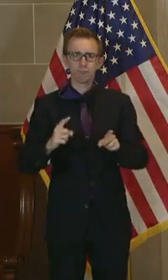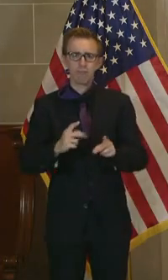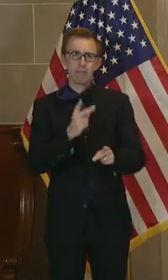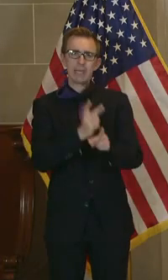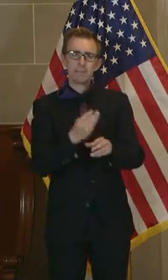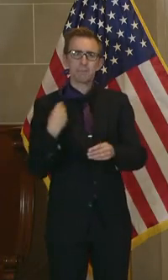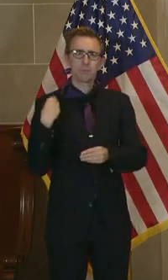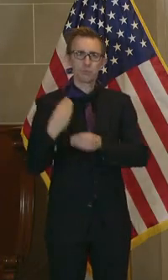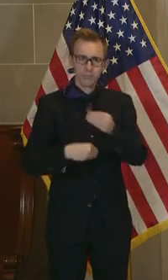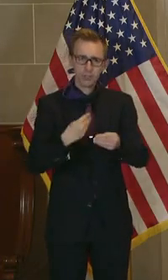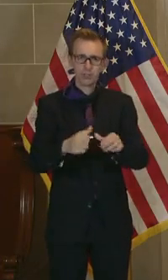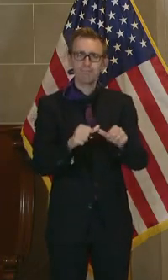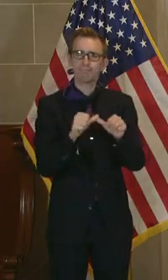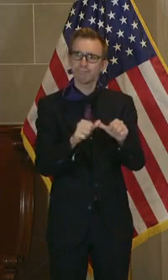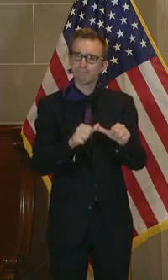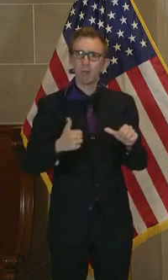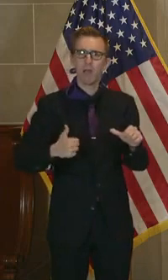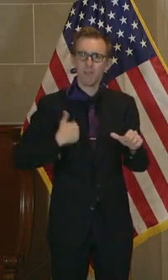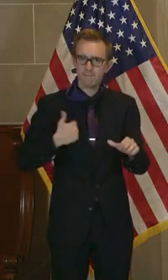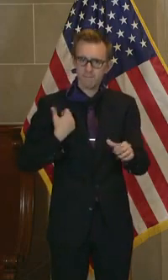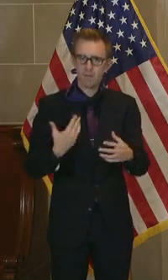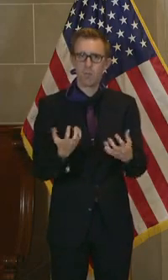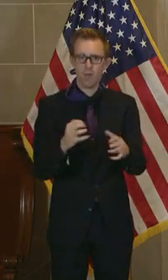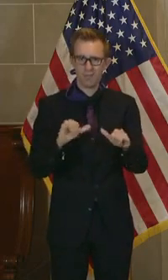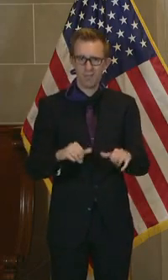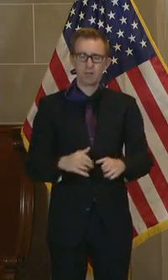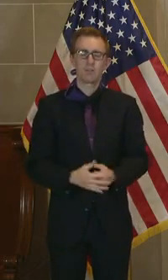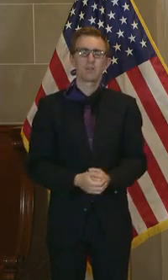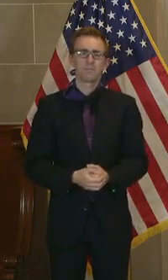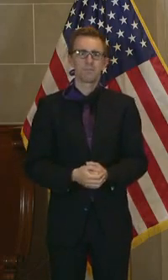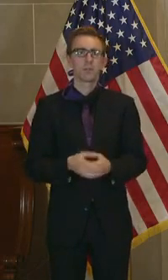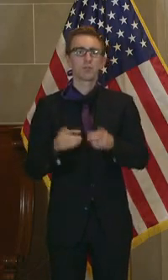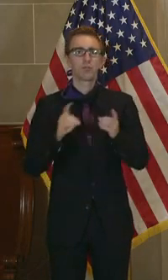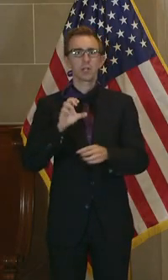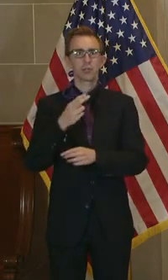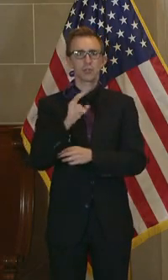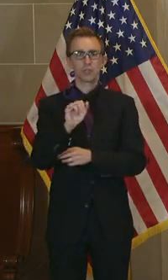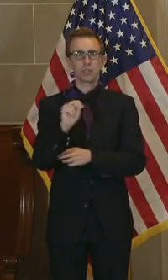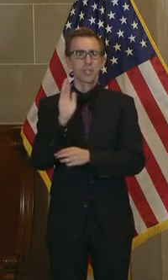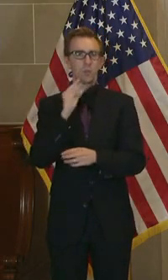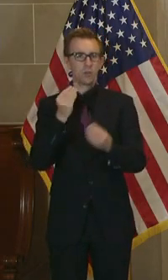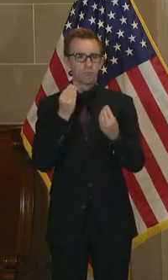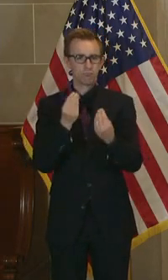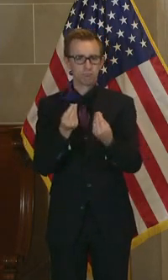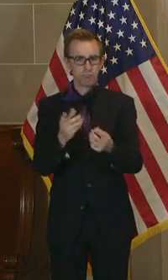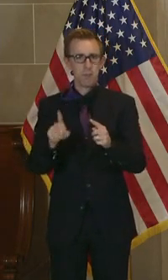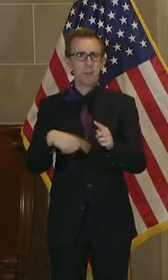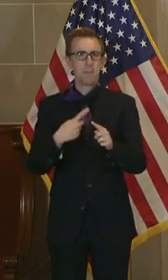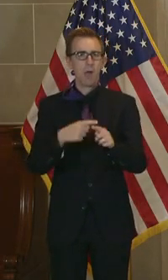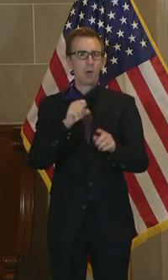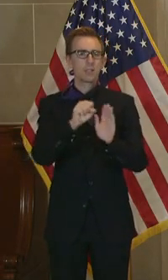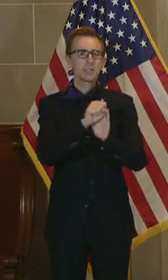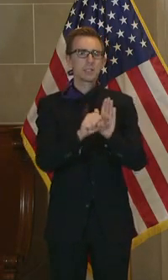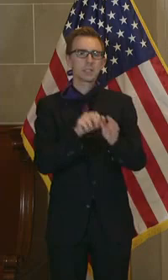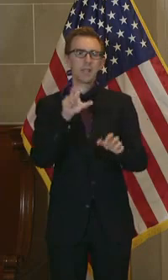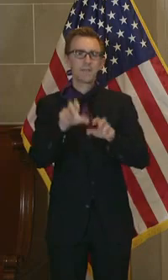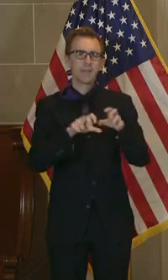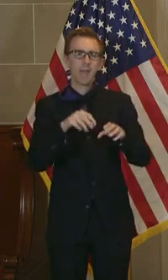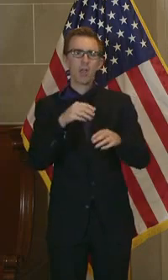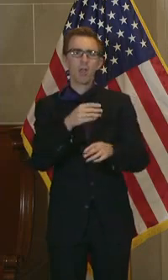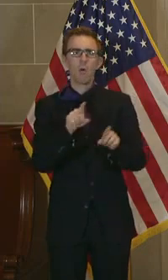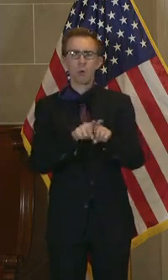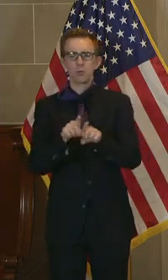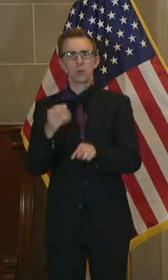tradition going and alive. Today, Director Chin is here to give an update on the State Fair and Missouri's